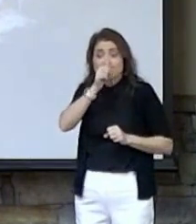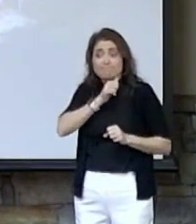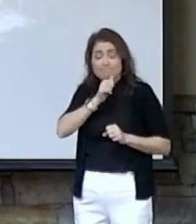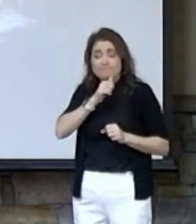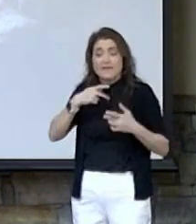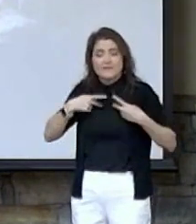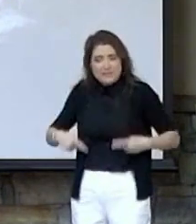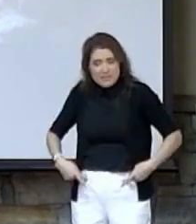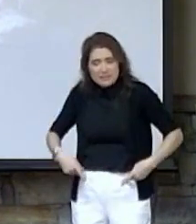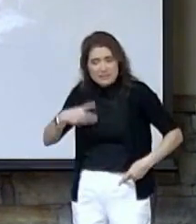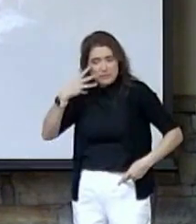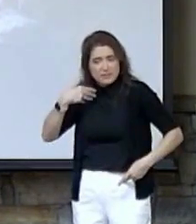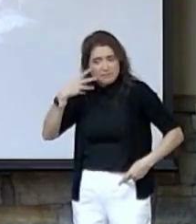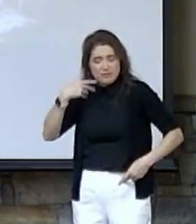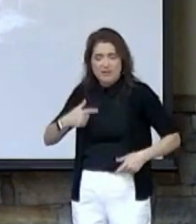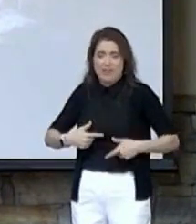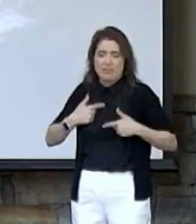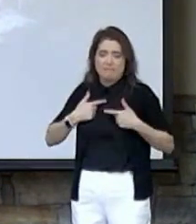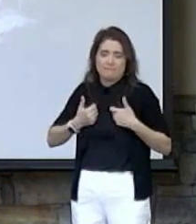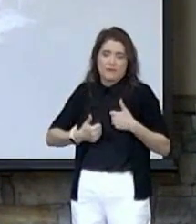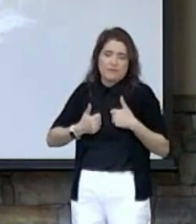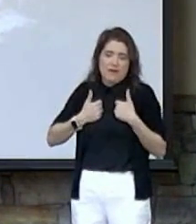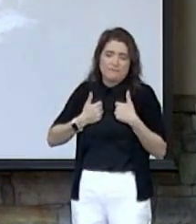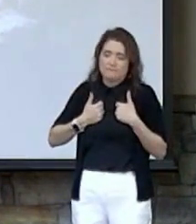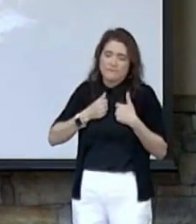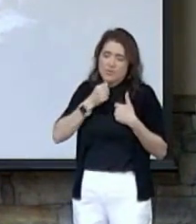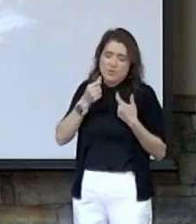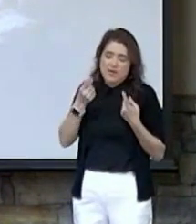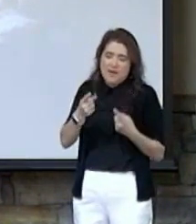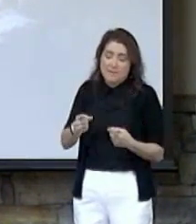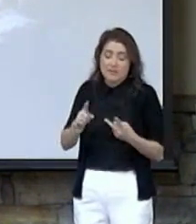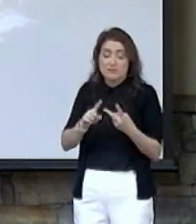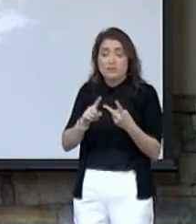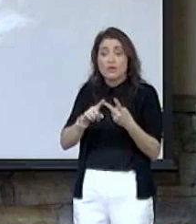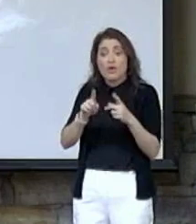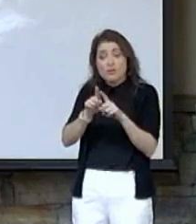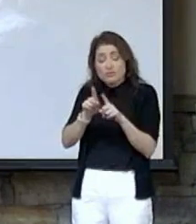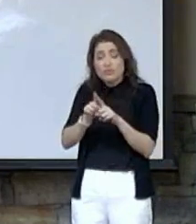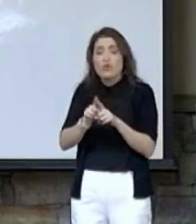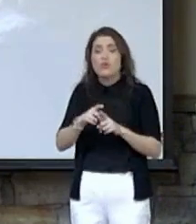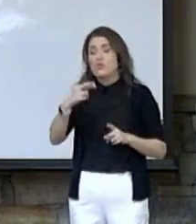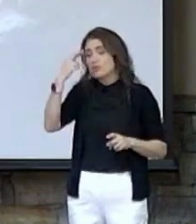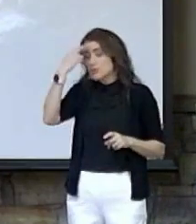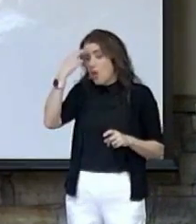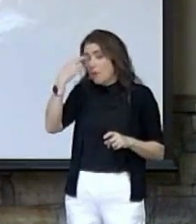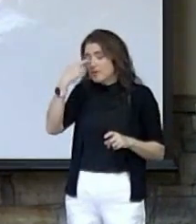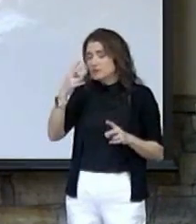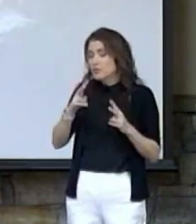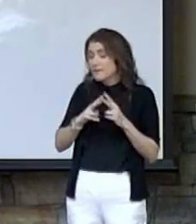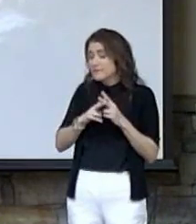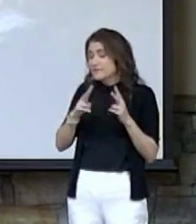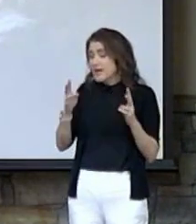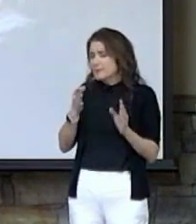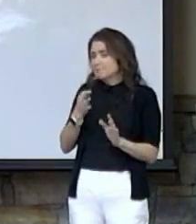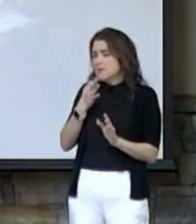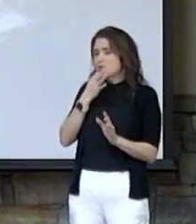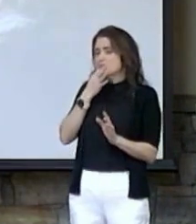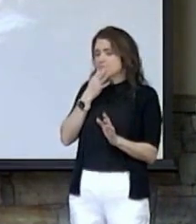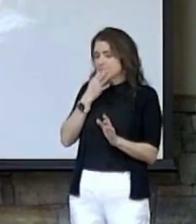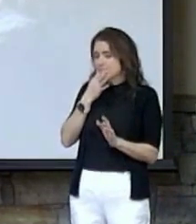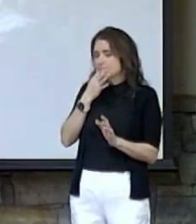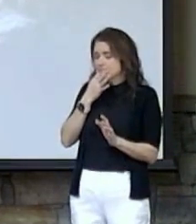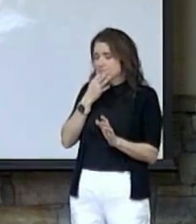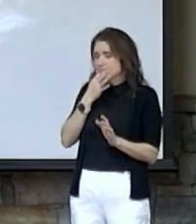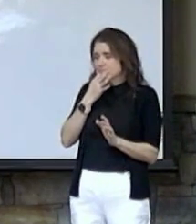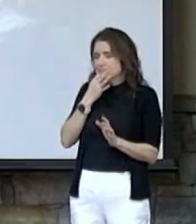it. It wouldn't have happened. Not to mention that Romans were very good at what they did when it